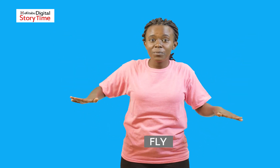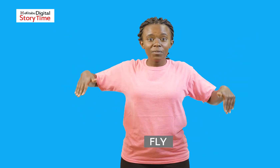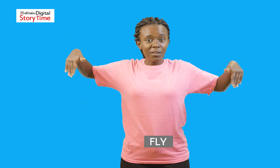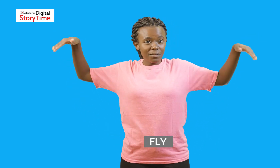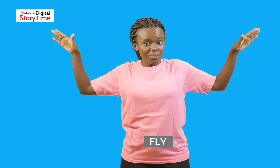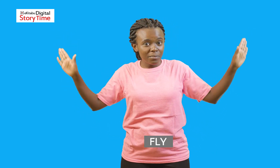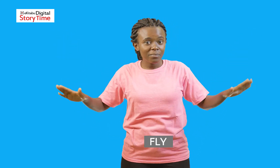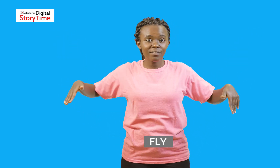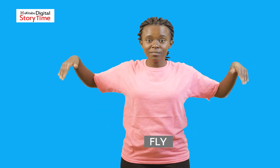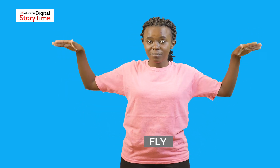Fly.